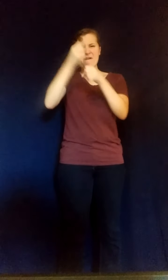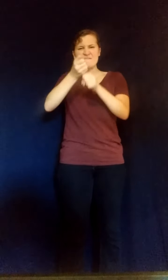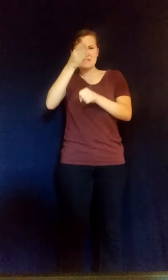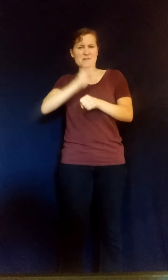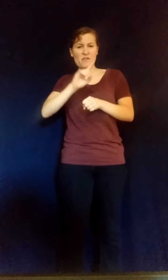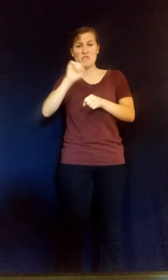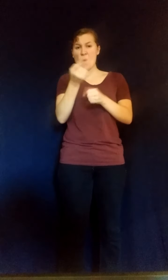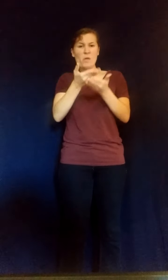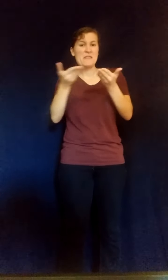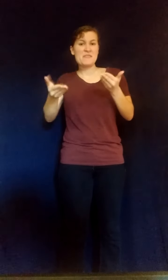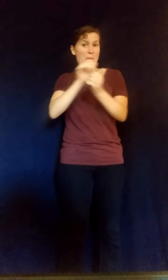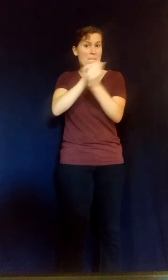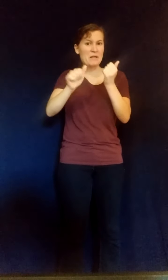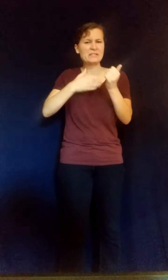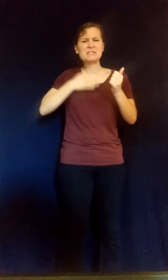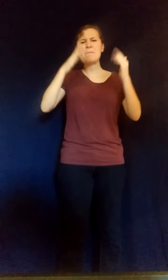thing passing is my hope.